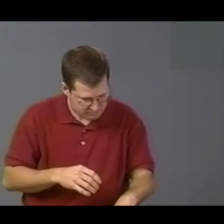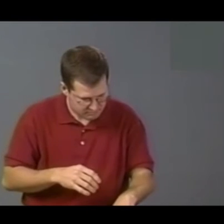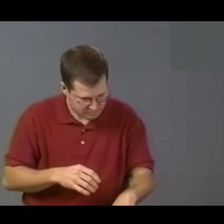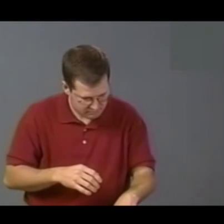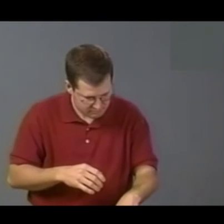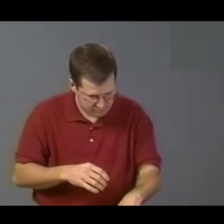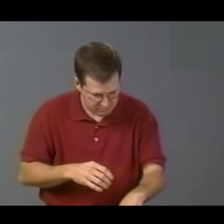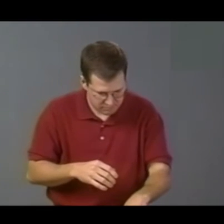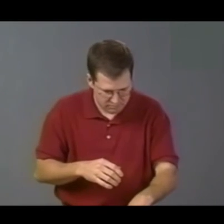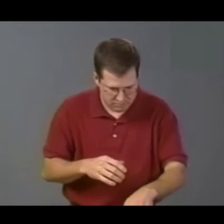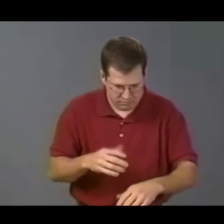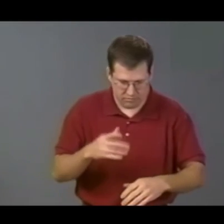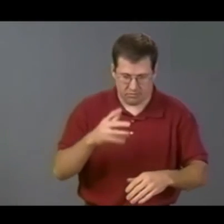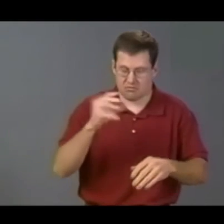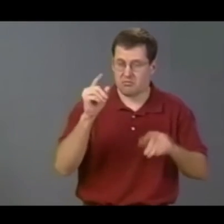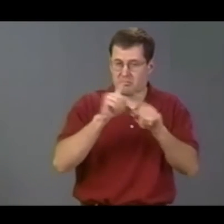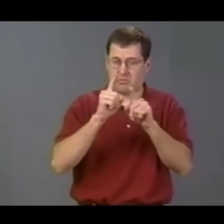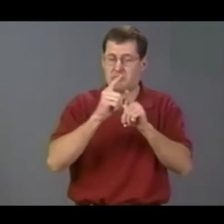makes them excited.